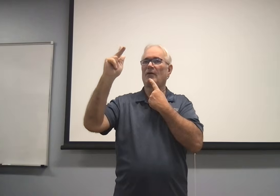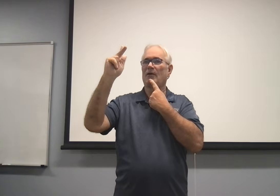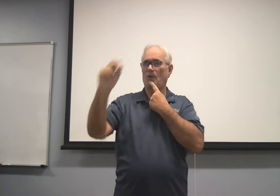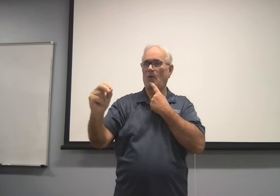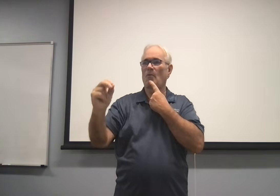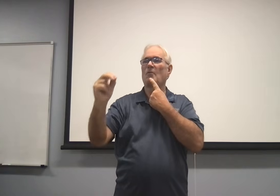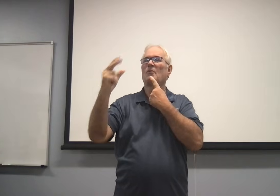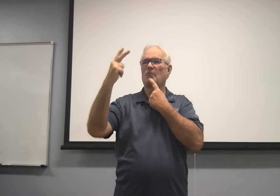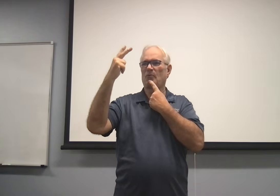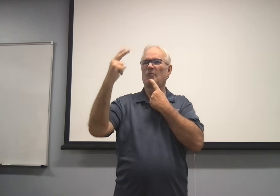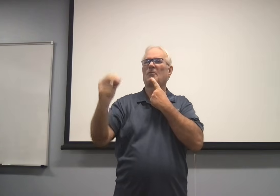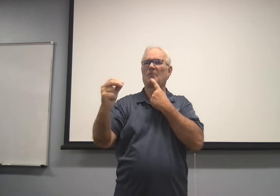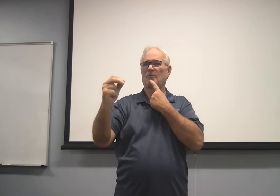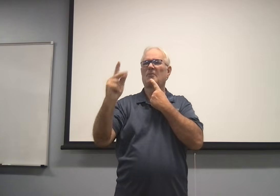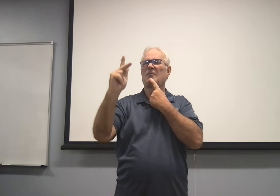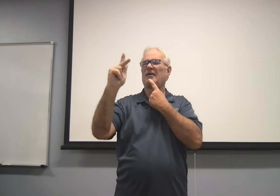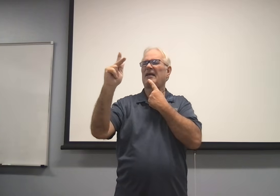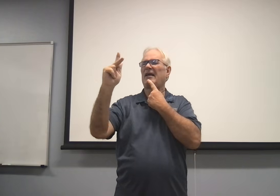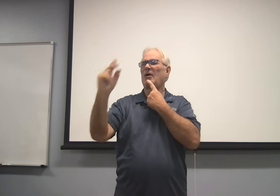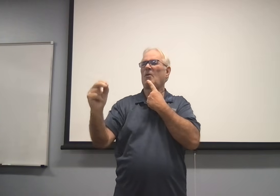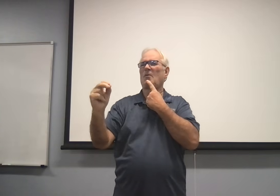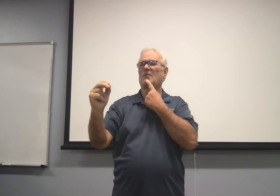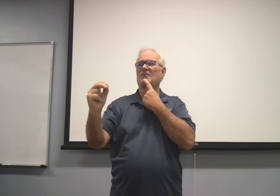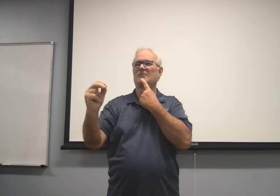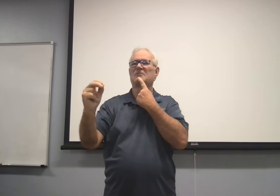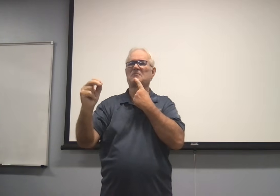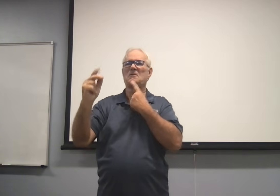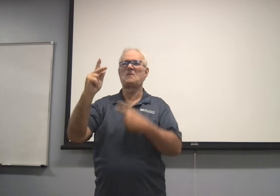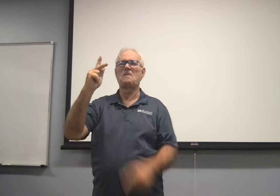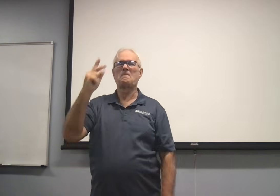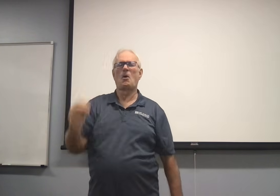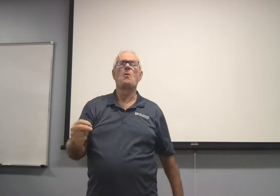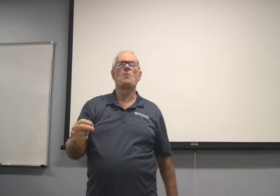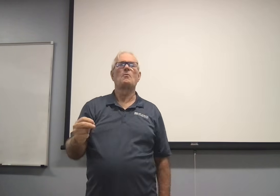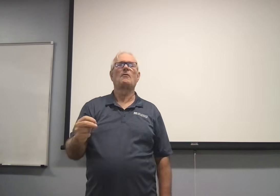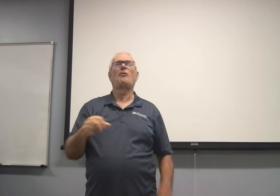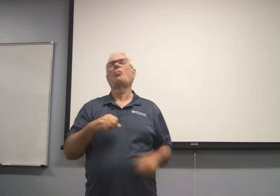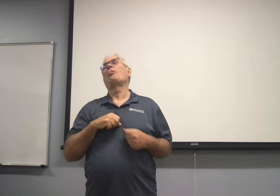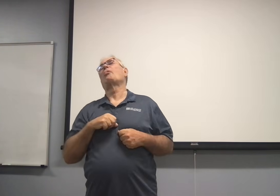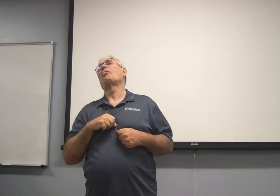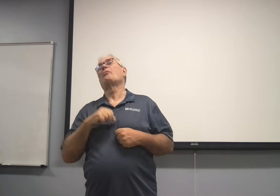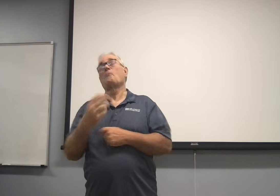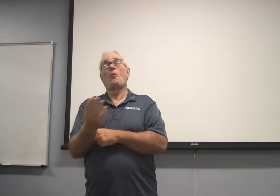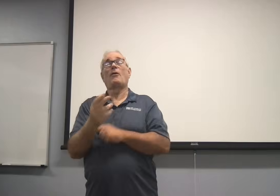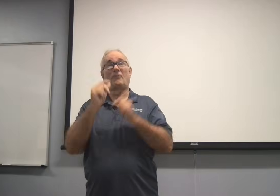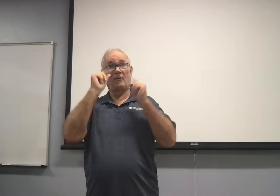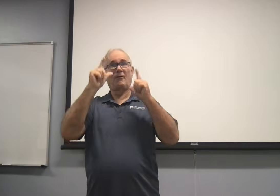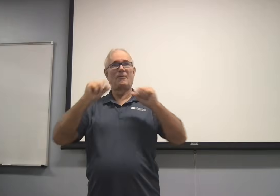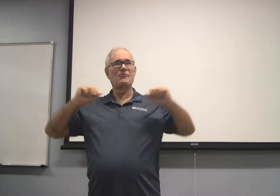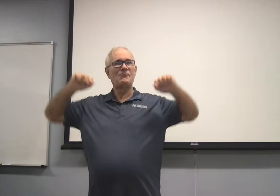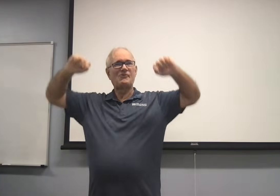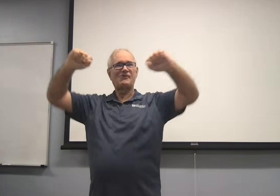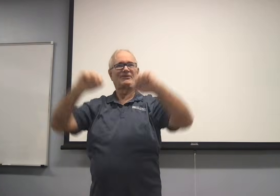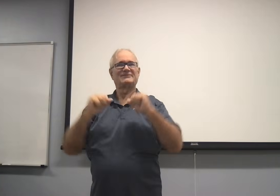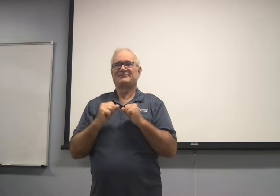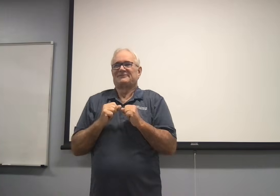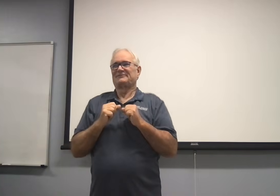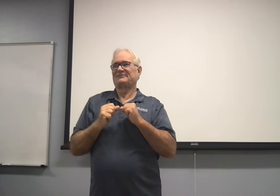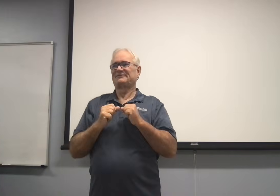fingers. Come down from your K down to your O. K-O. K-O. Poo. And I was just like,